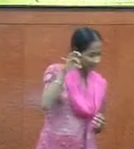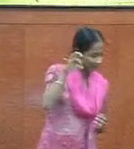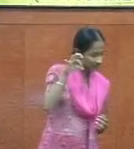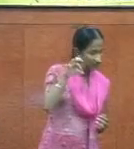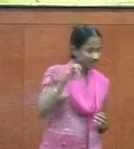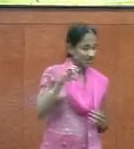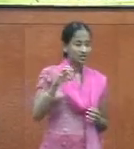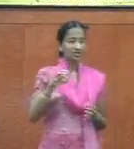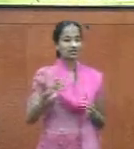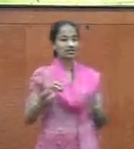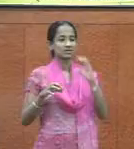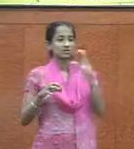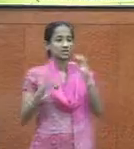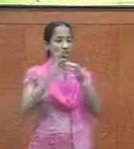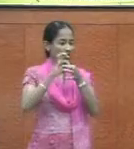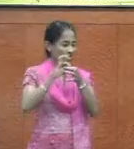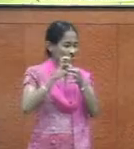coordination committee